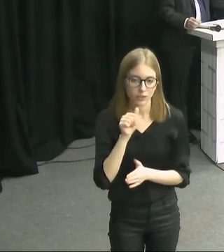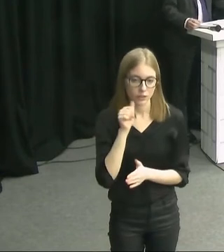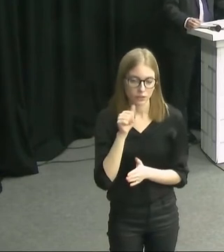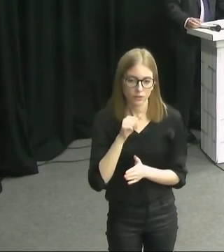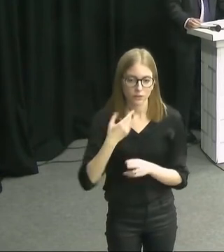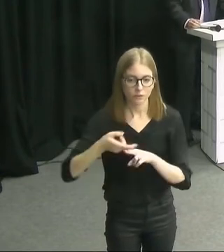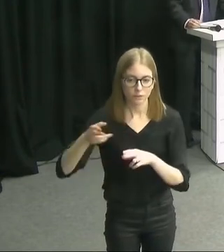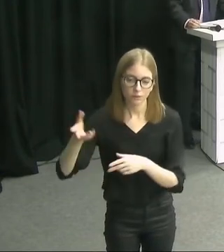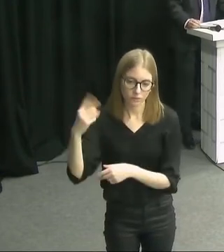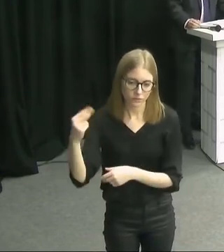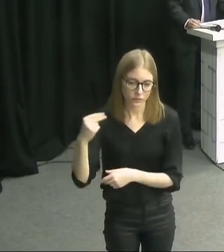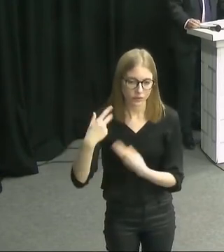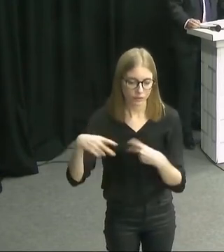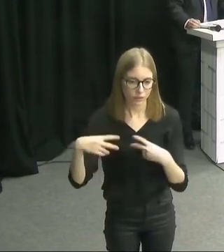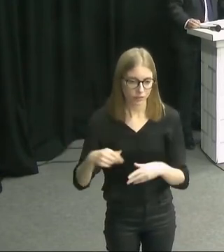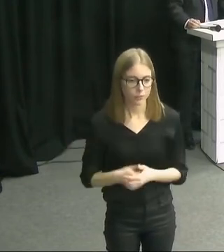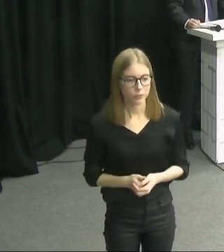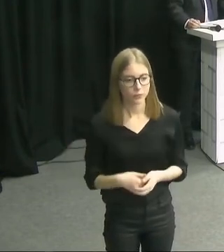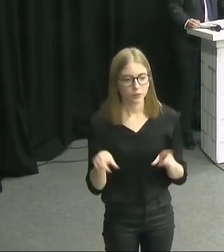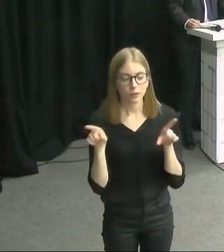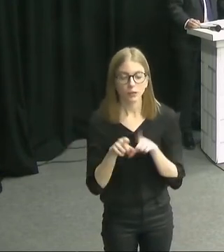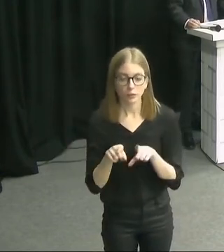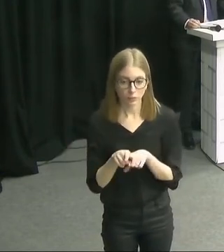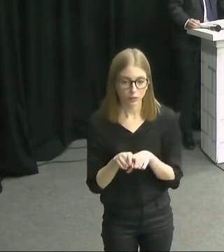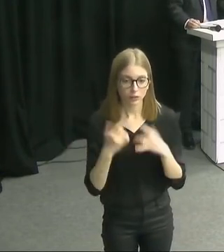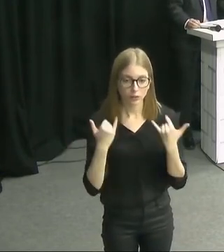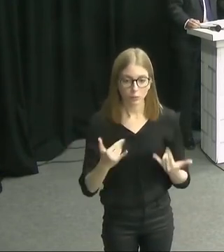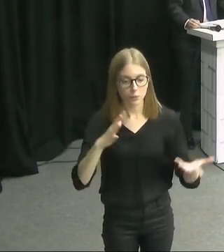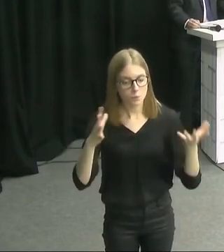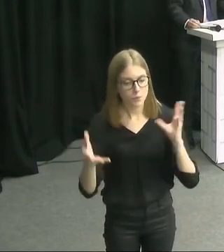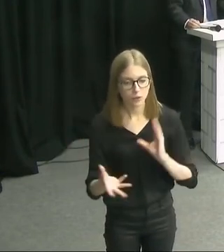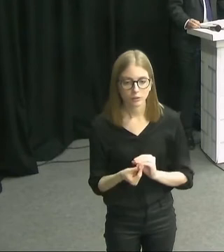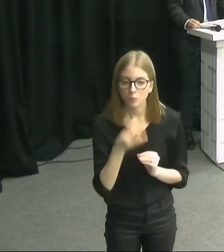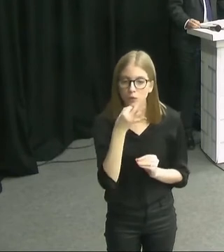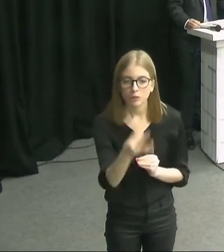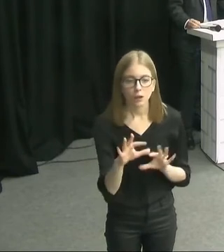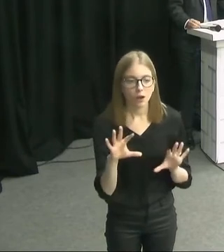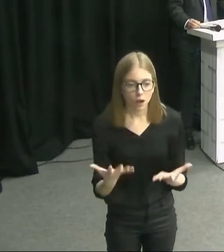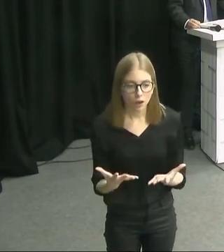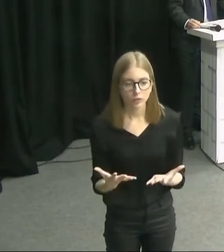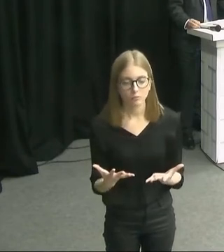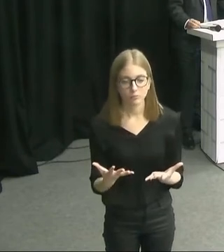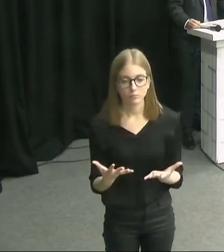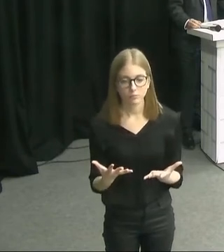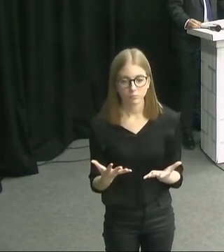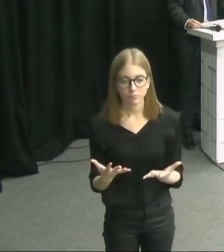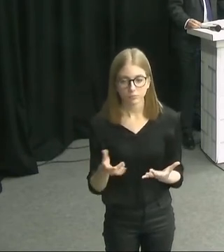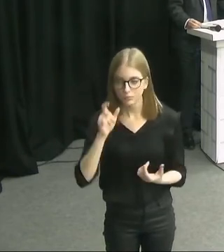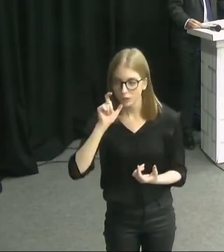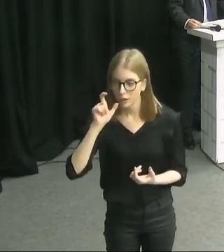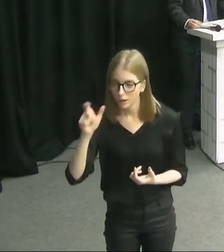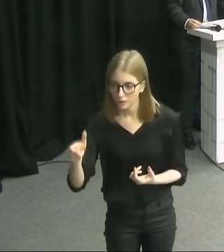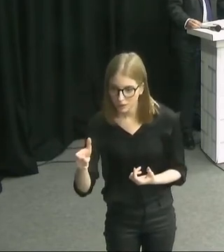time to answer the questions from the internet. And you will have 1 minute for